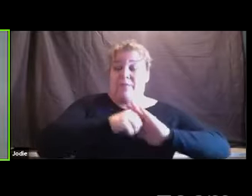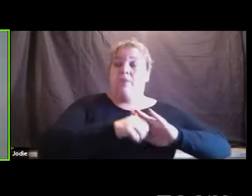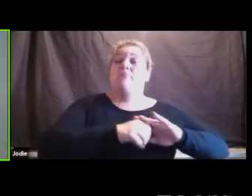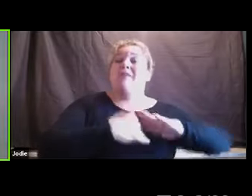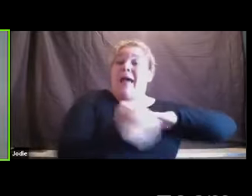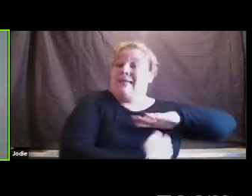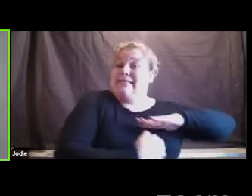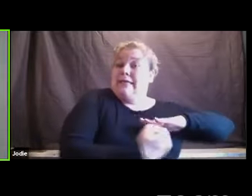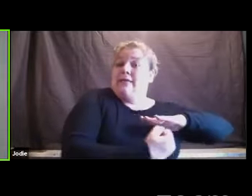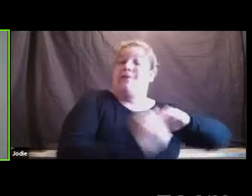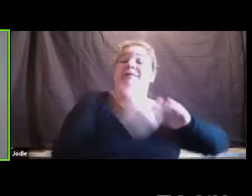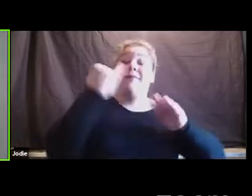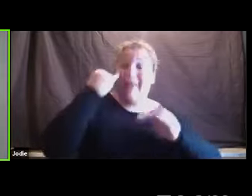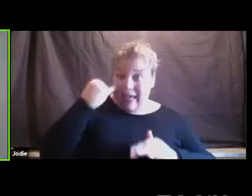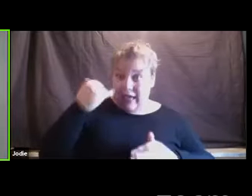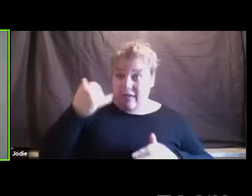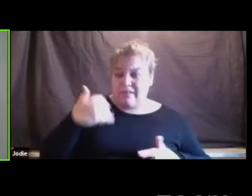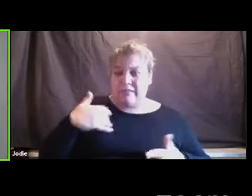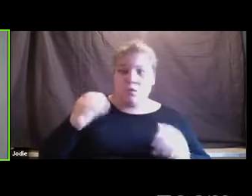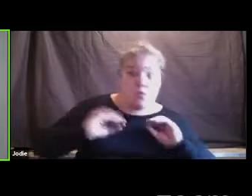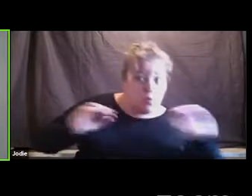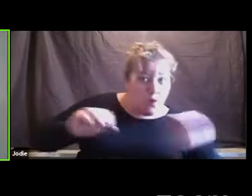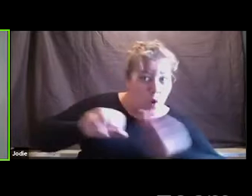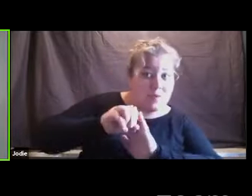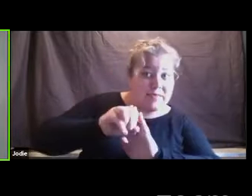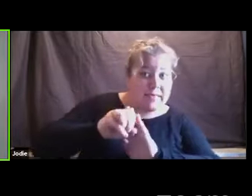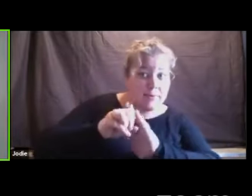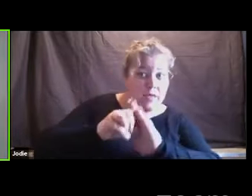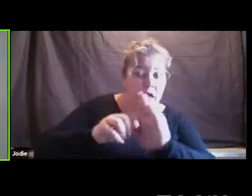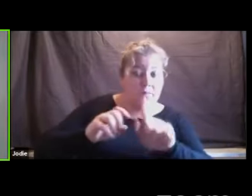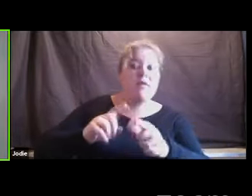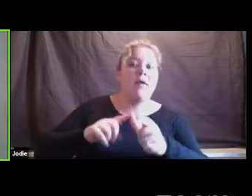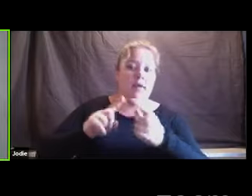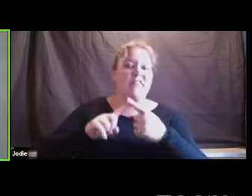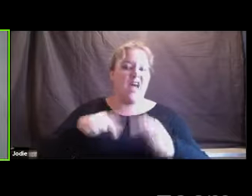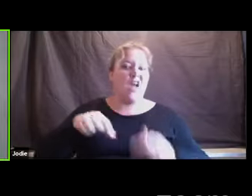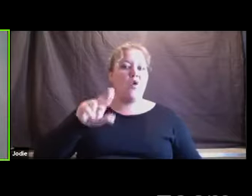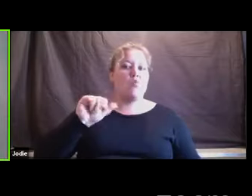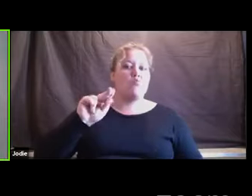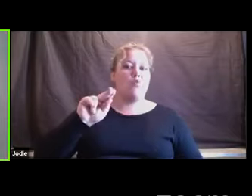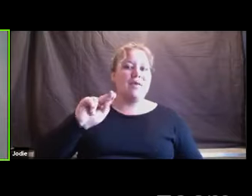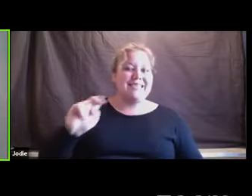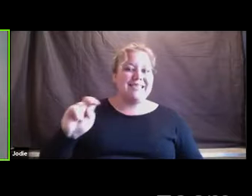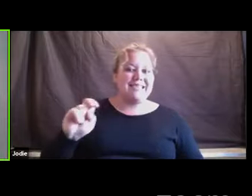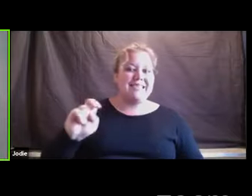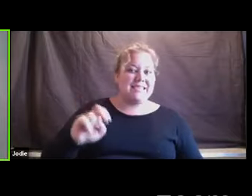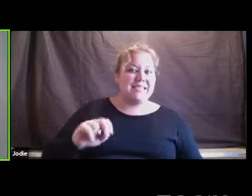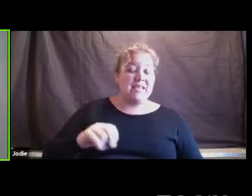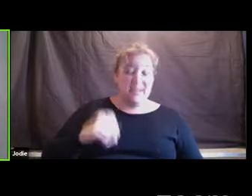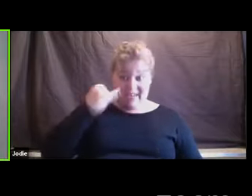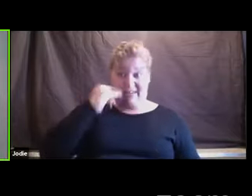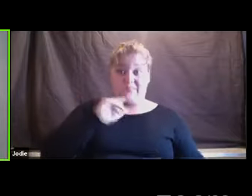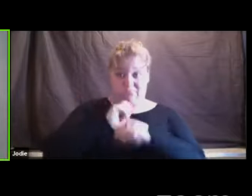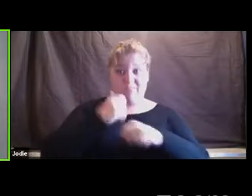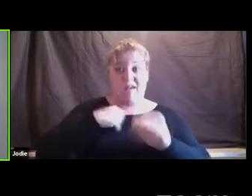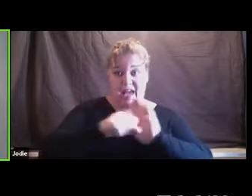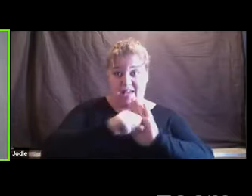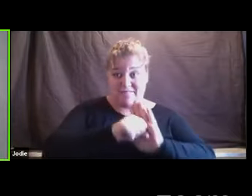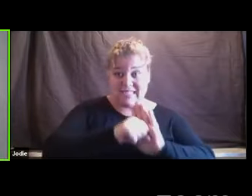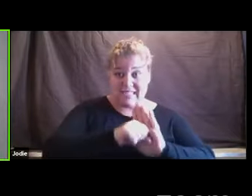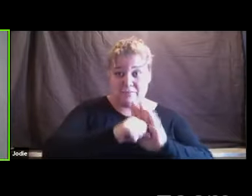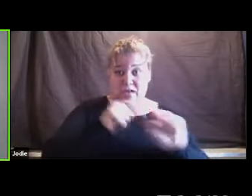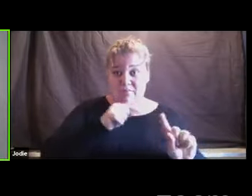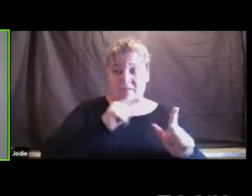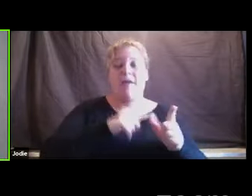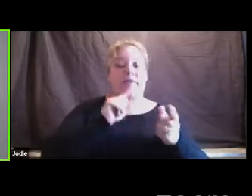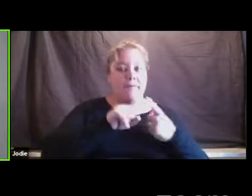if they need to get tested, for us to know for sure, especially if they have symptoms, we get them tested. So the contact tracers, back to the